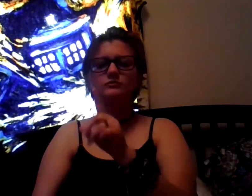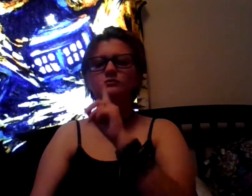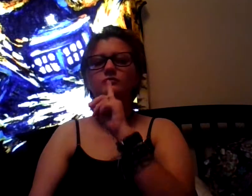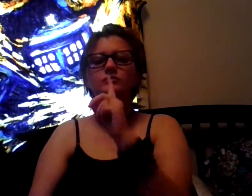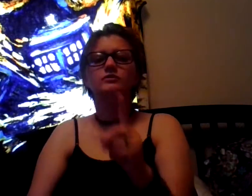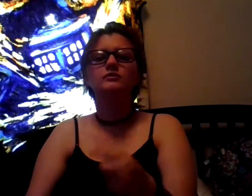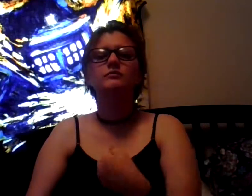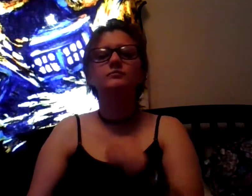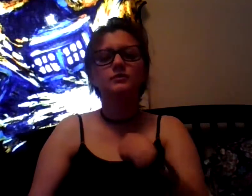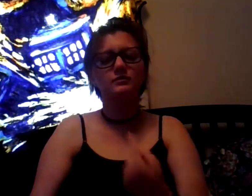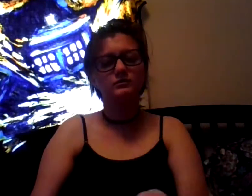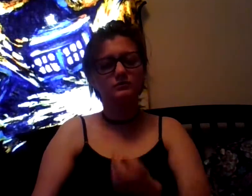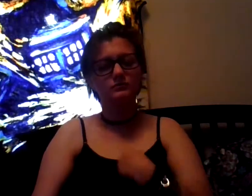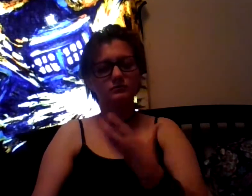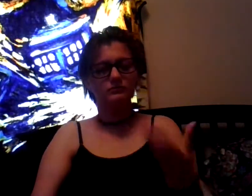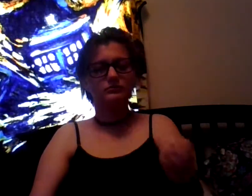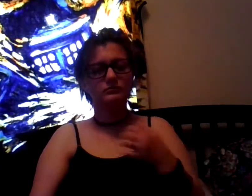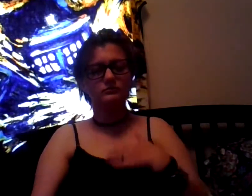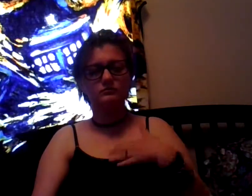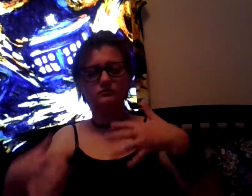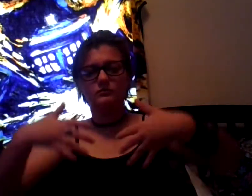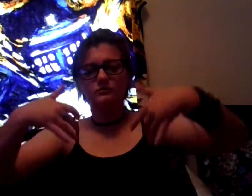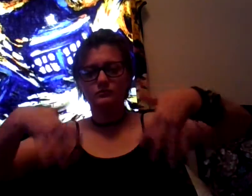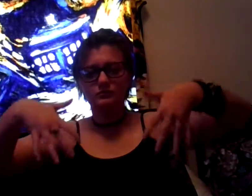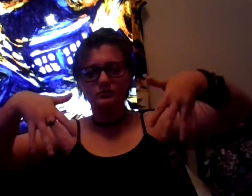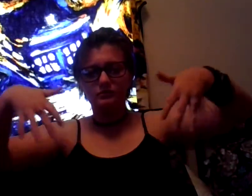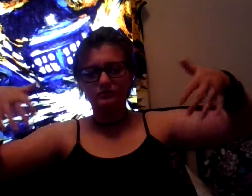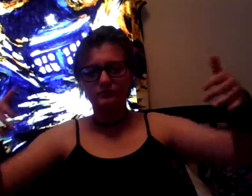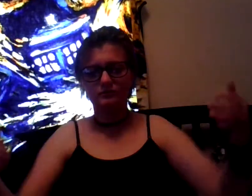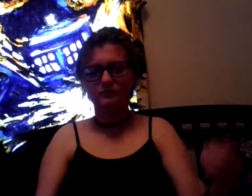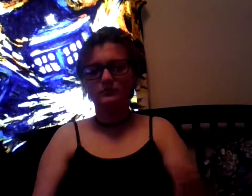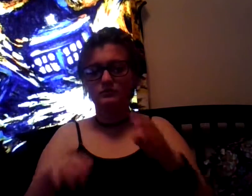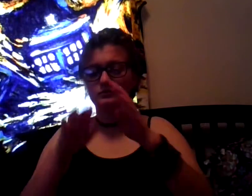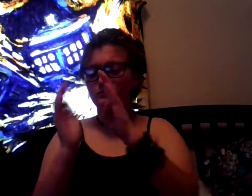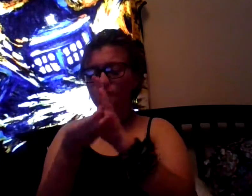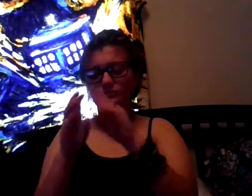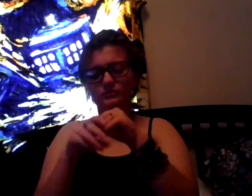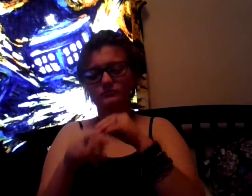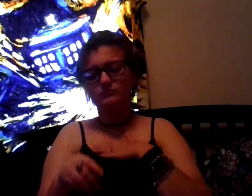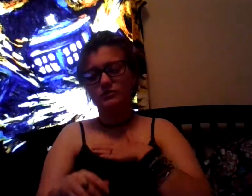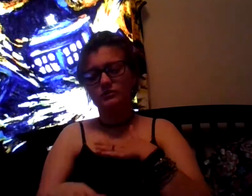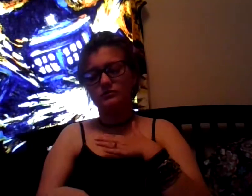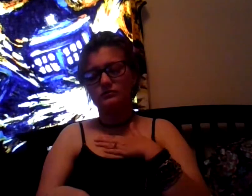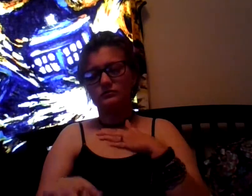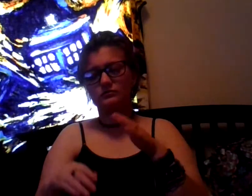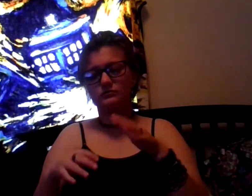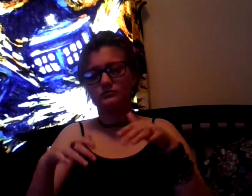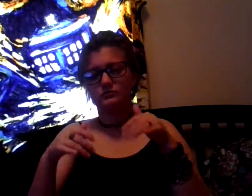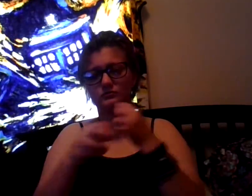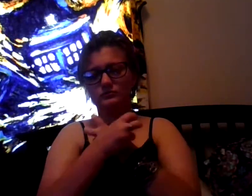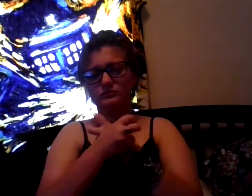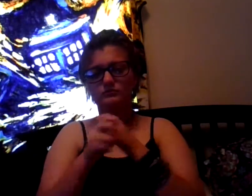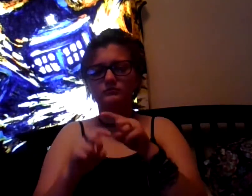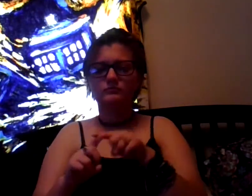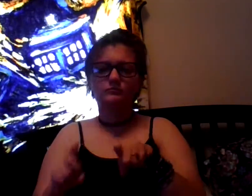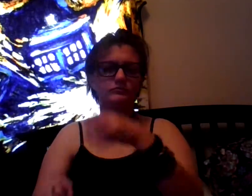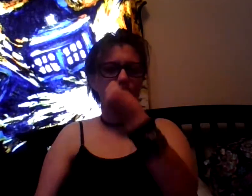you tell me, I'll take to my grave. There's bones in my closet, but you hang stuff